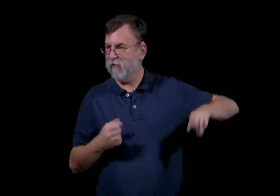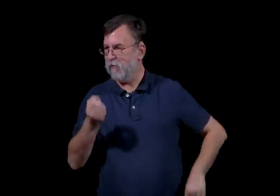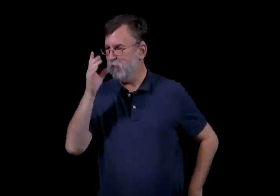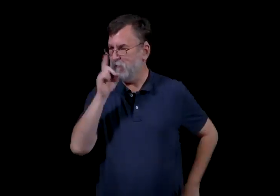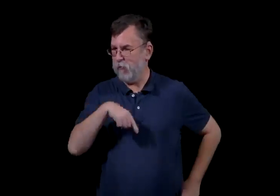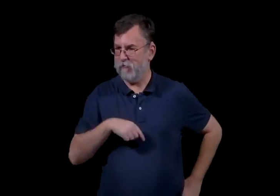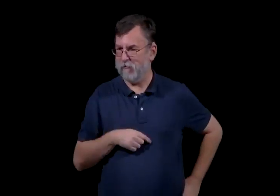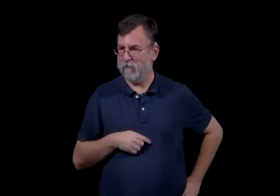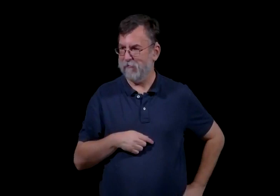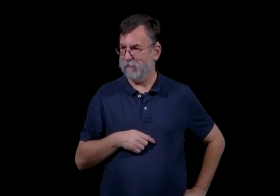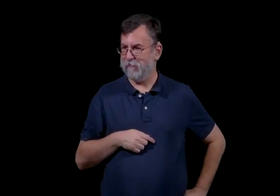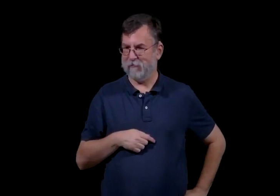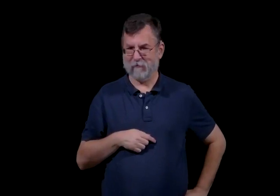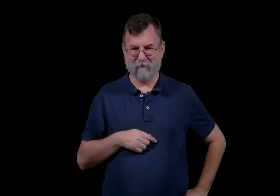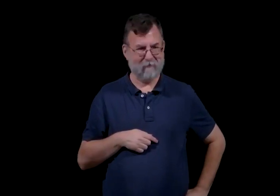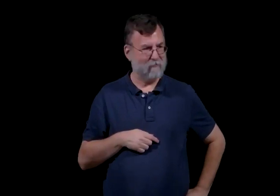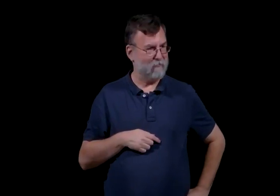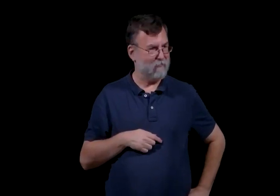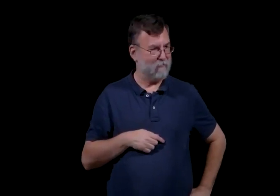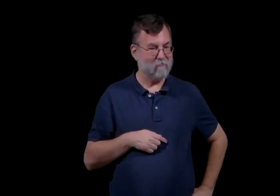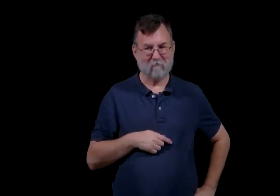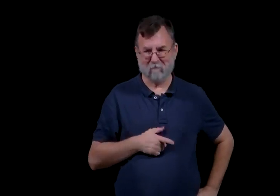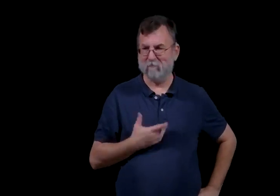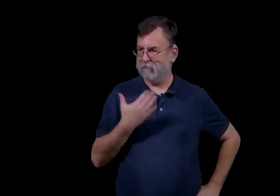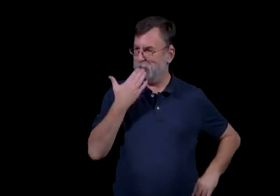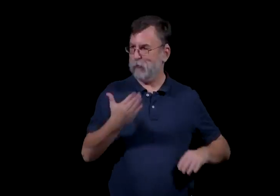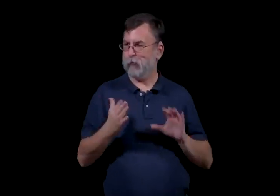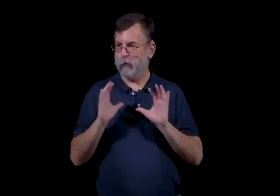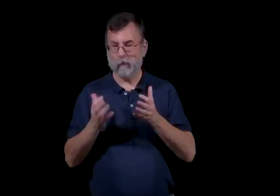One hand raised. How many say false? One, two, three hands raised.